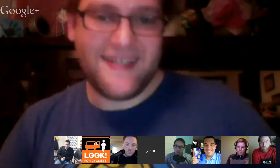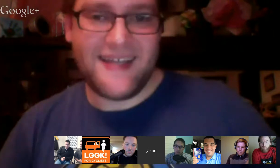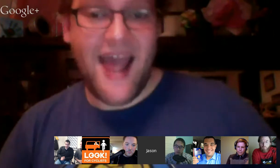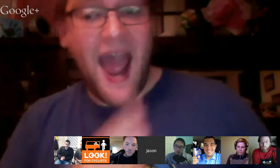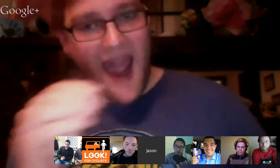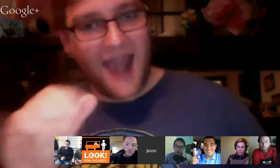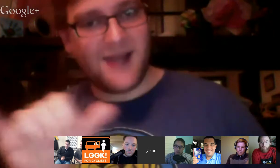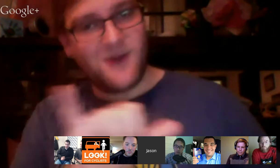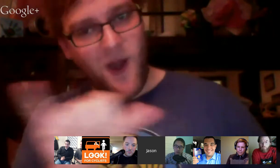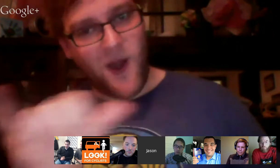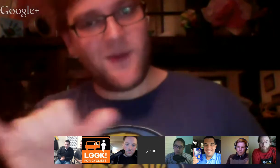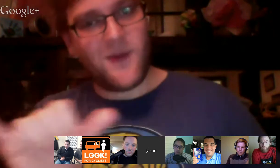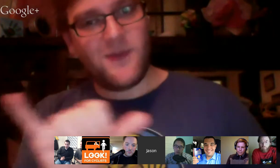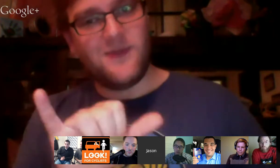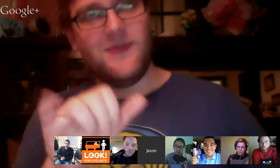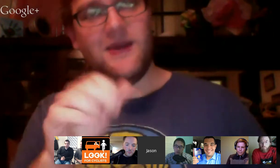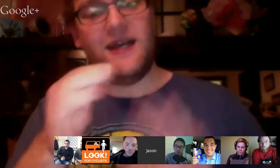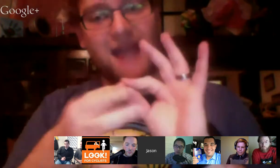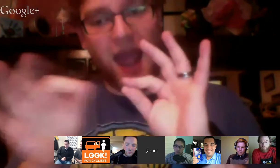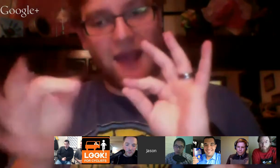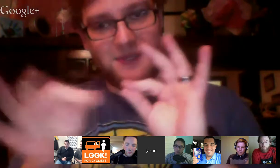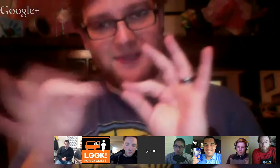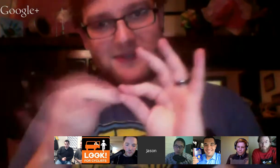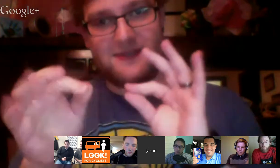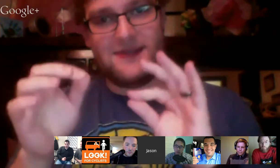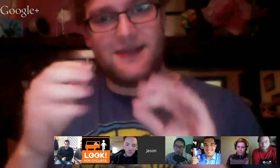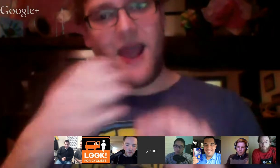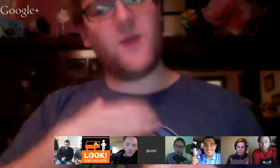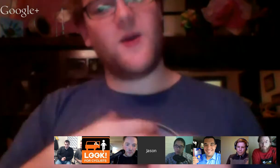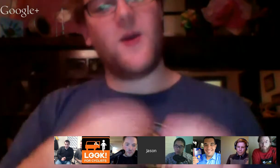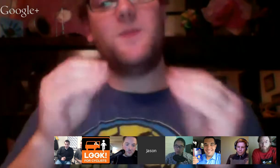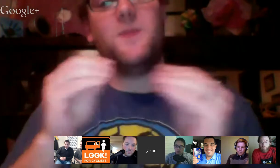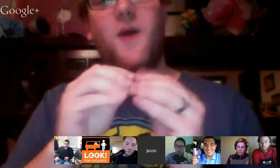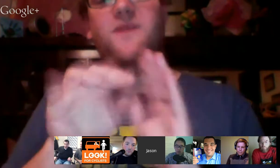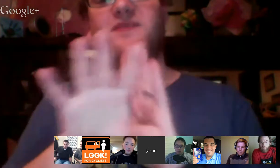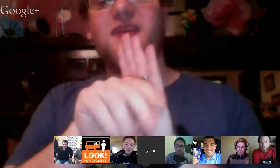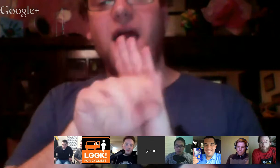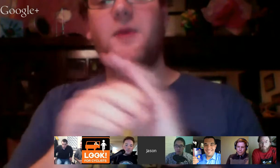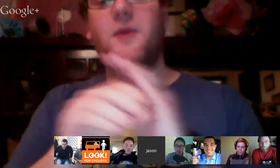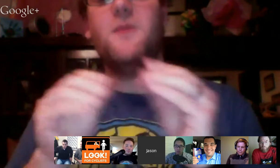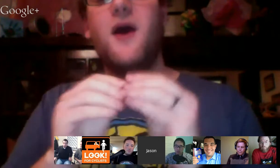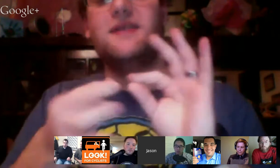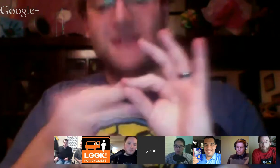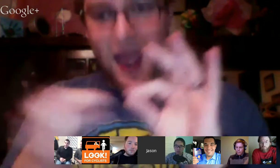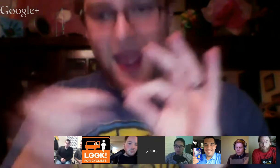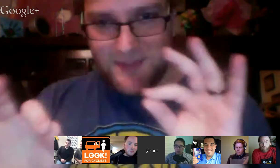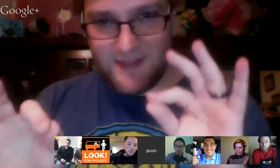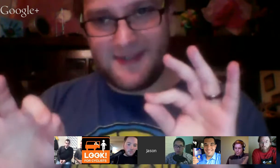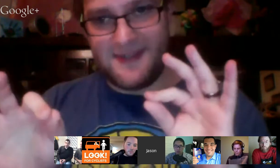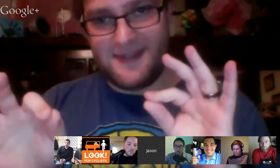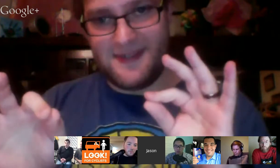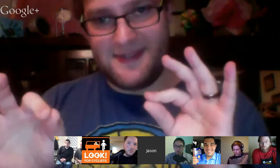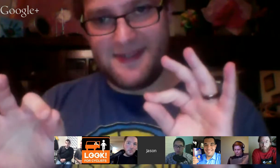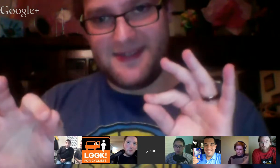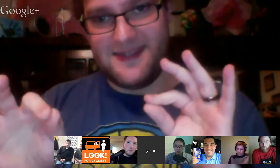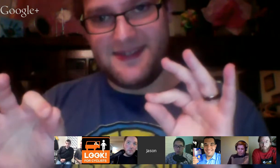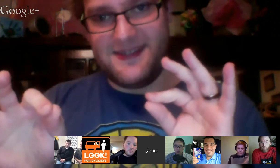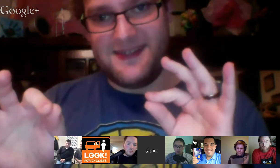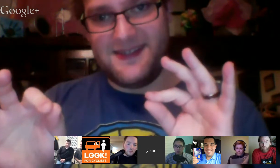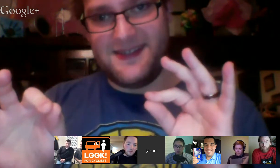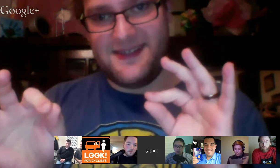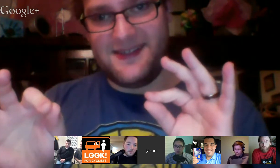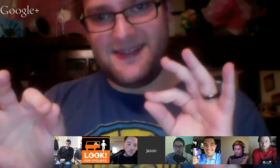But it's still a bother. So, and as well, the captions will be. I wish more